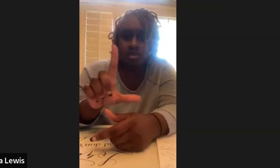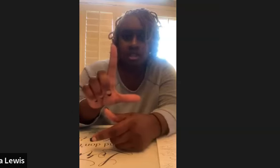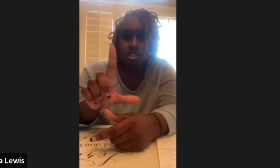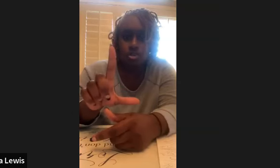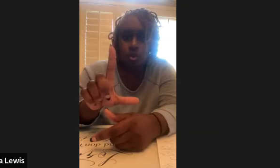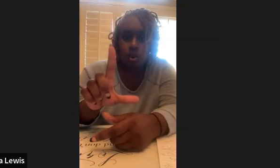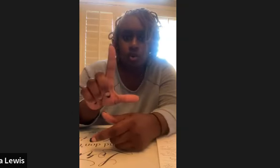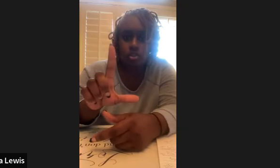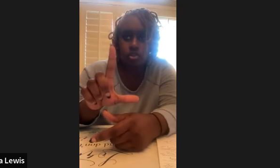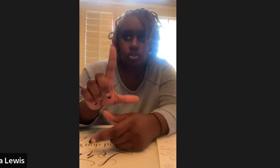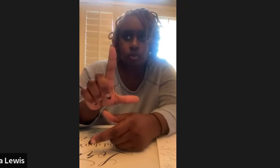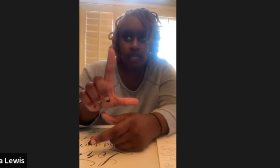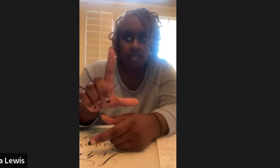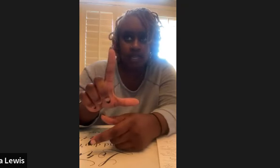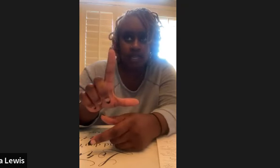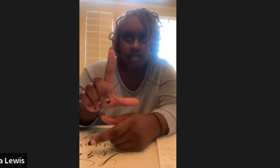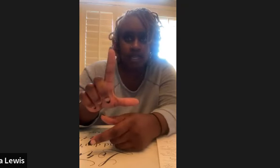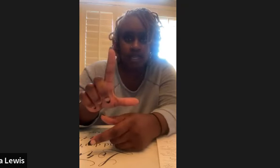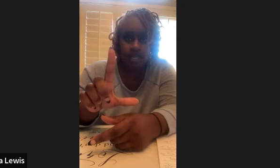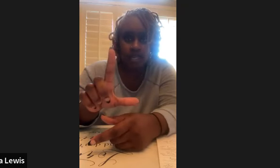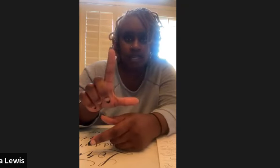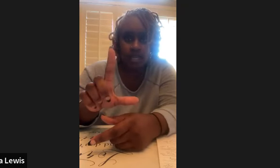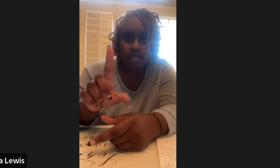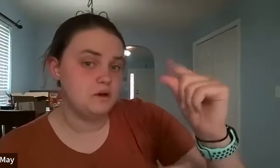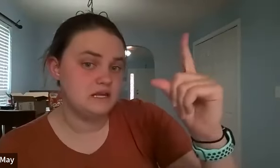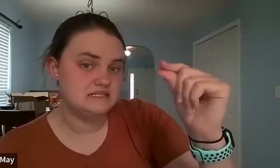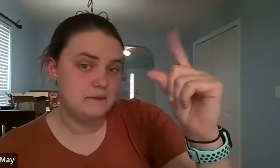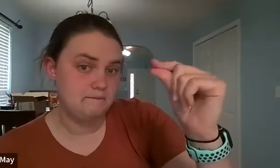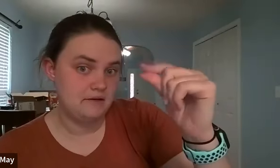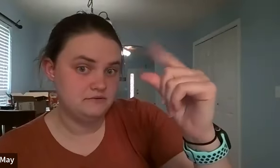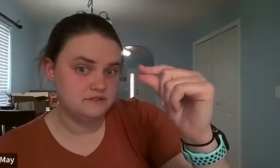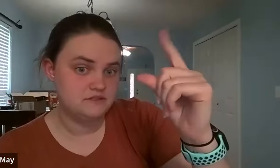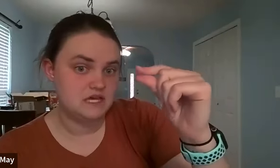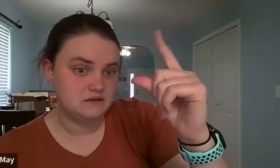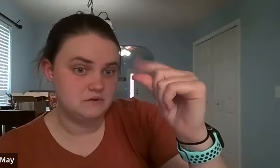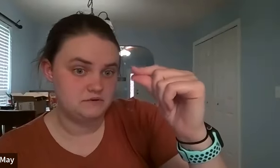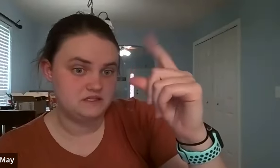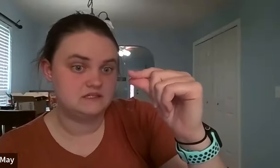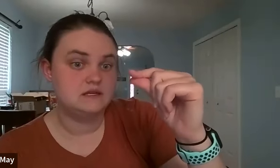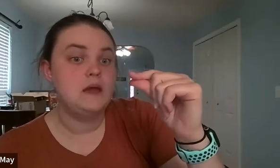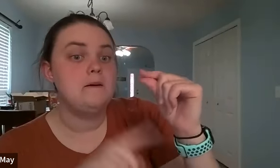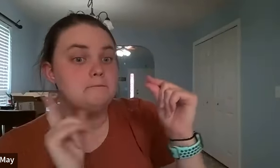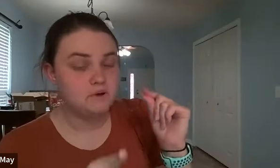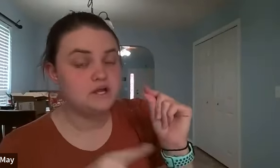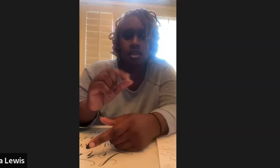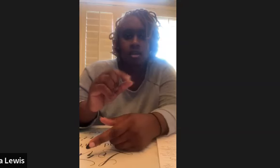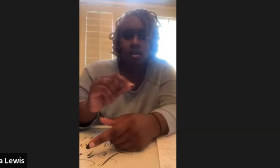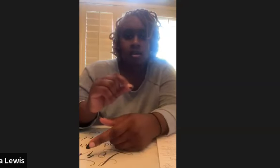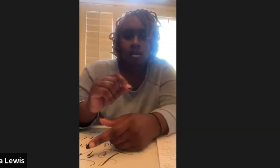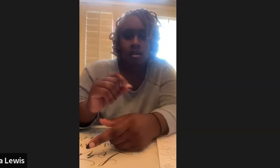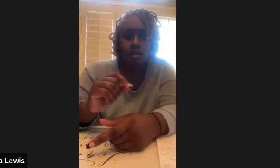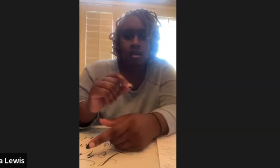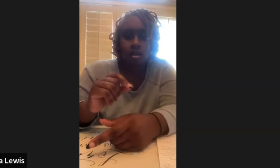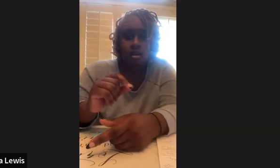represent 2 or 20? So 20 is that bounce. Oh, 20, okay, 20. But you can use this as